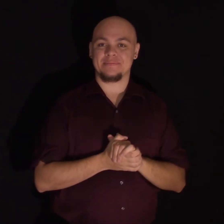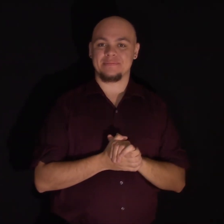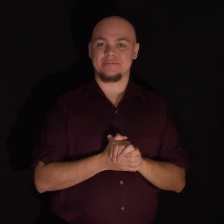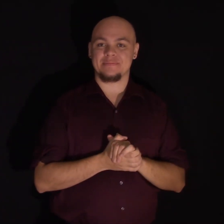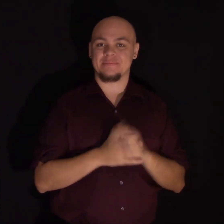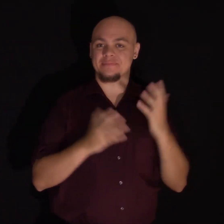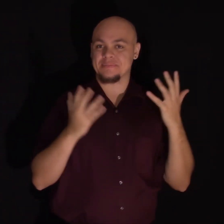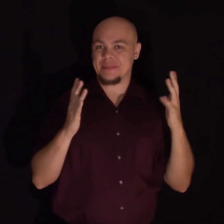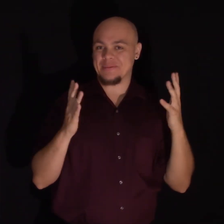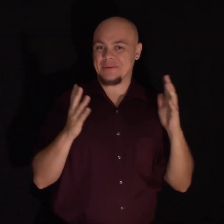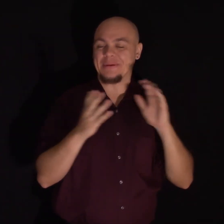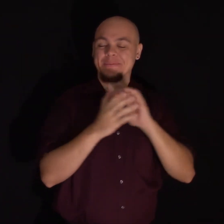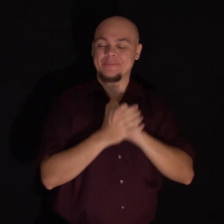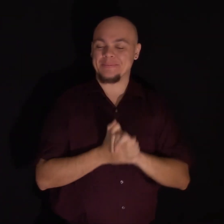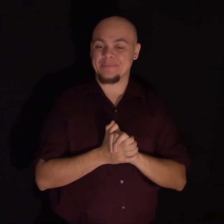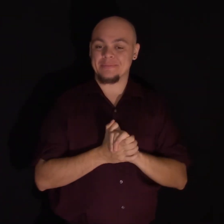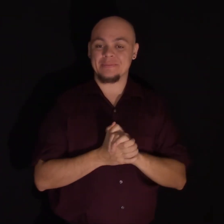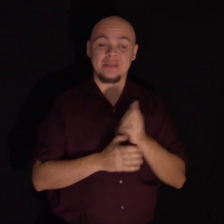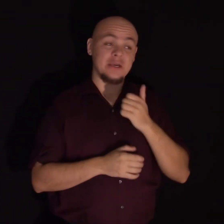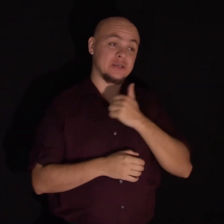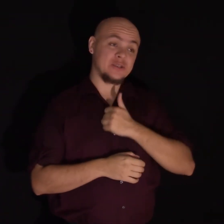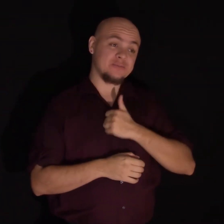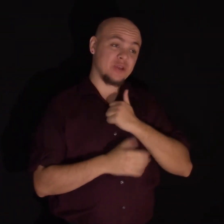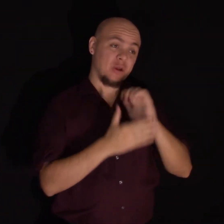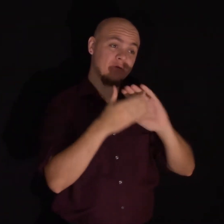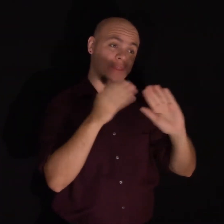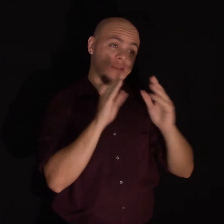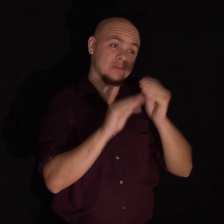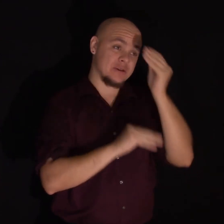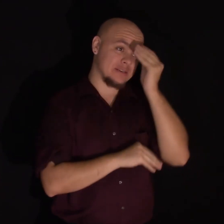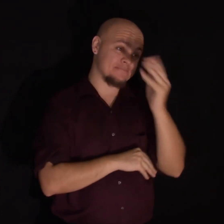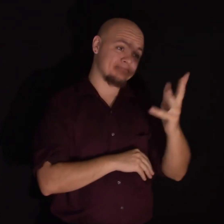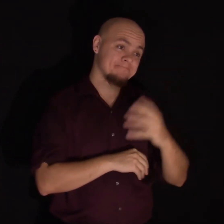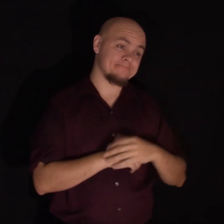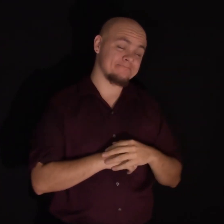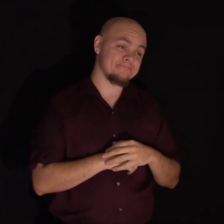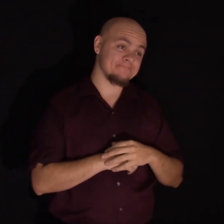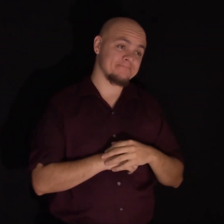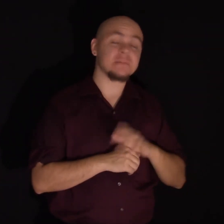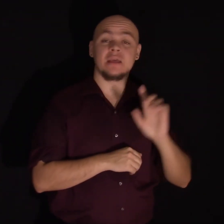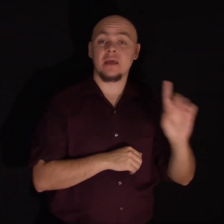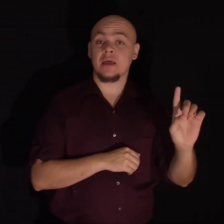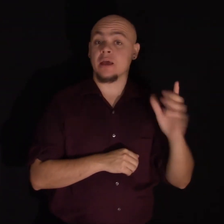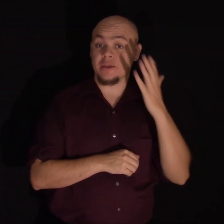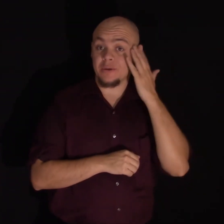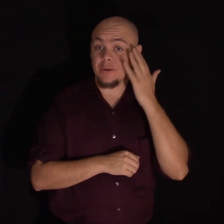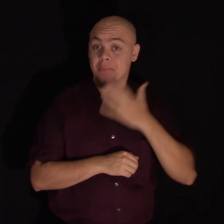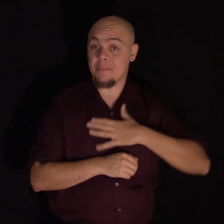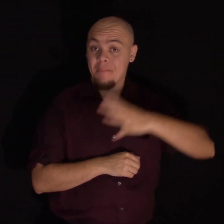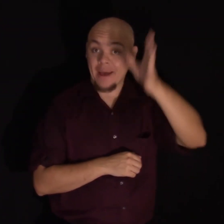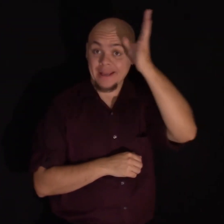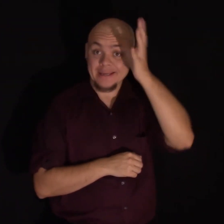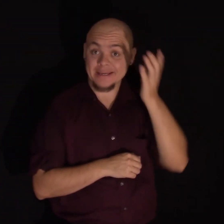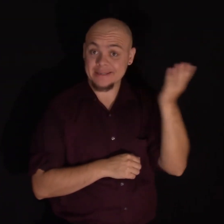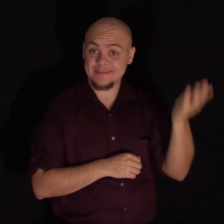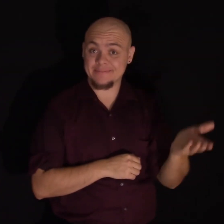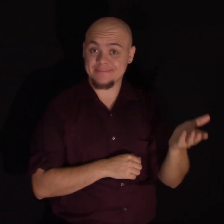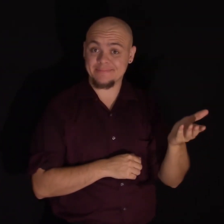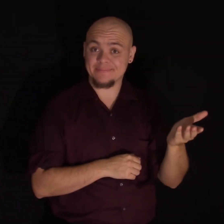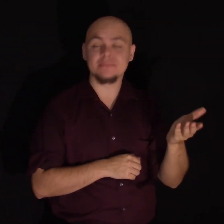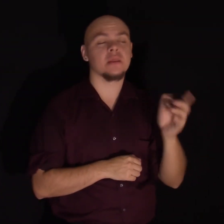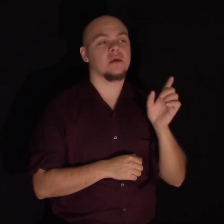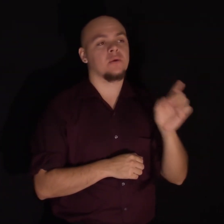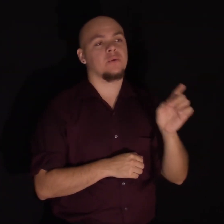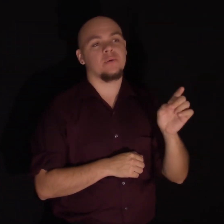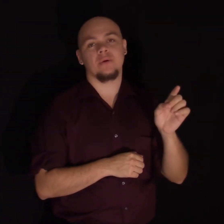And I am so sorry for the story I'm about to tell you. You see, if you know my dad at all, he is